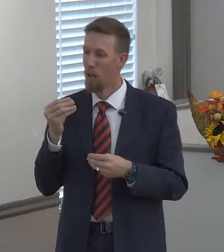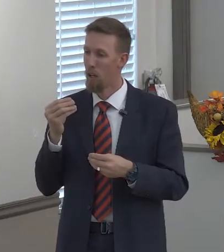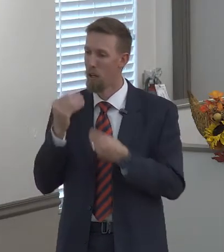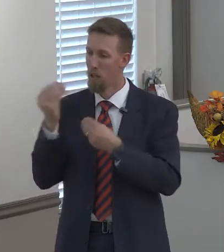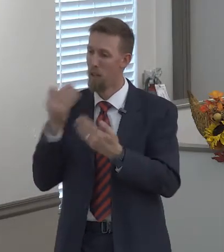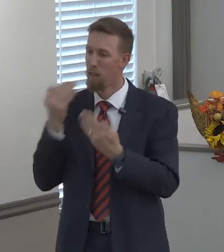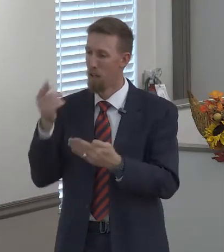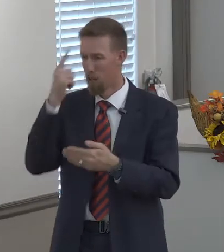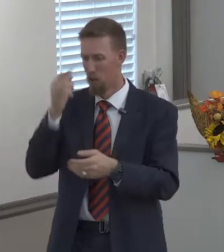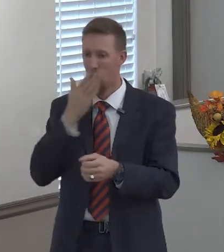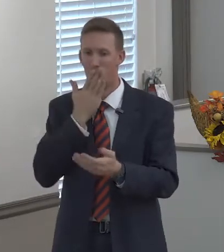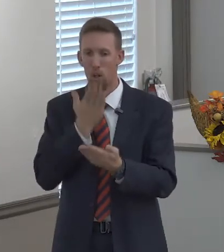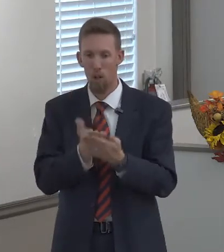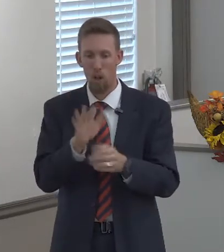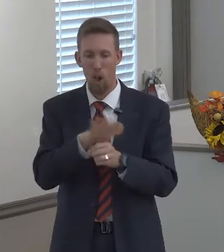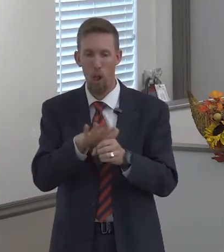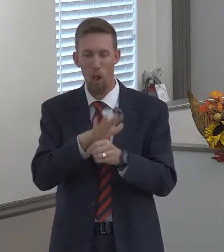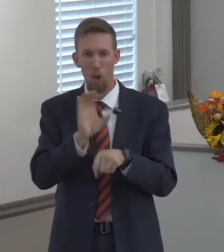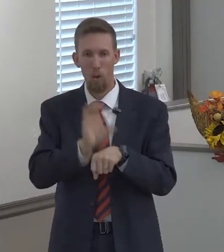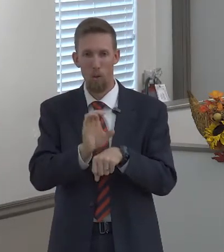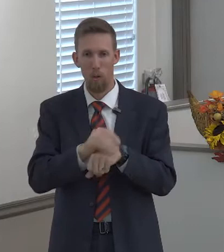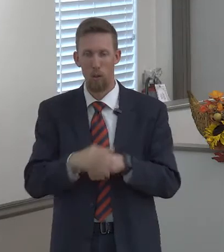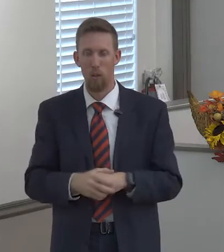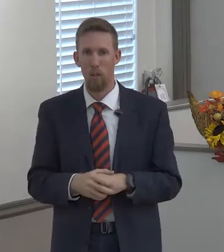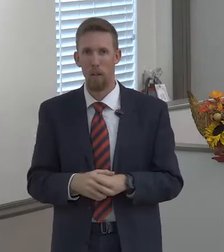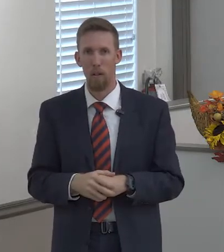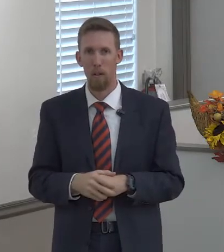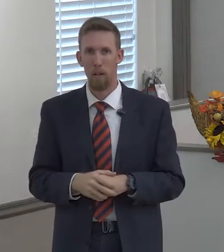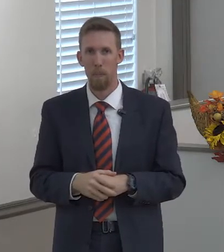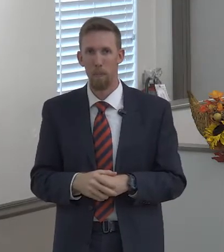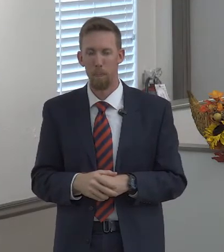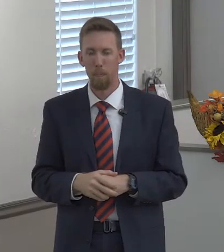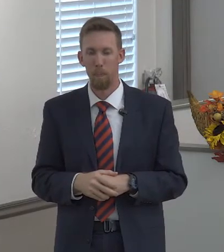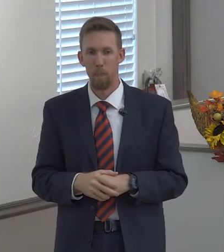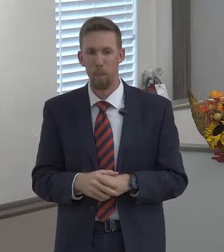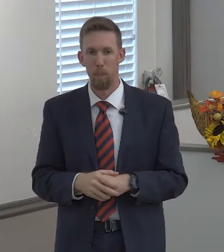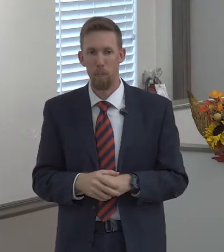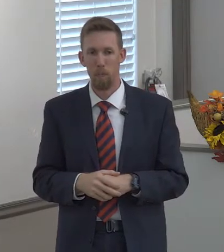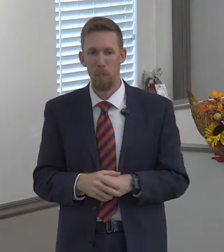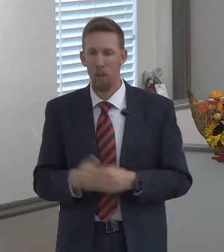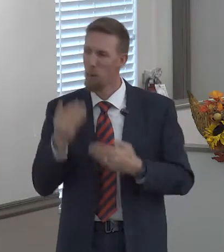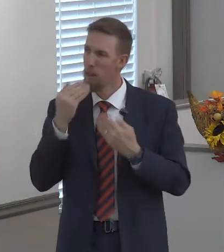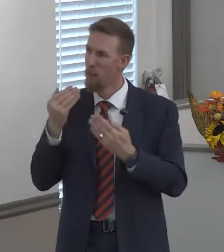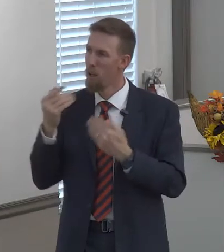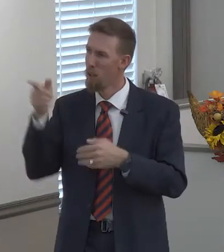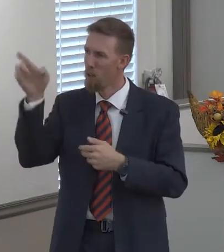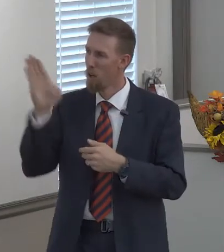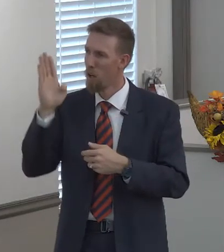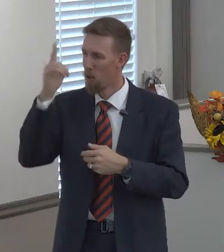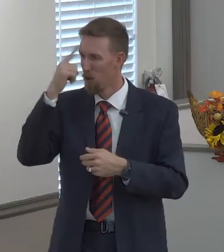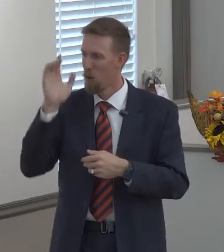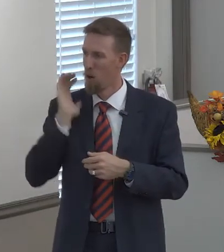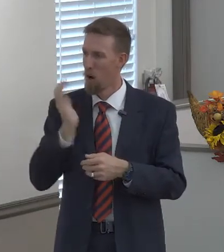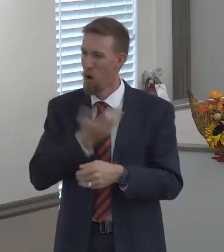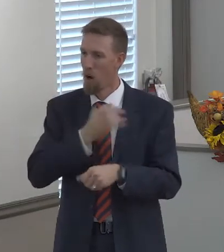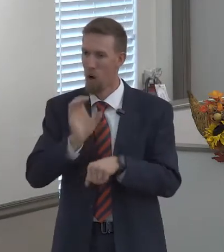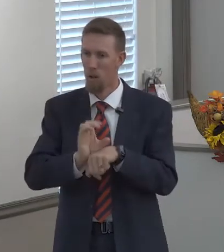Hang around a little bit. You'll find them crawling underneath the seats. You'll find them, you know, I mean, you'll find them all over the place. Hey, adopt a